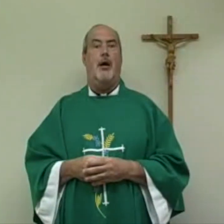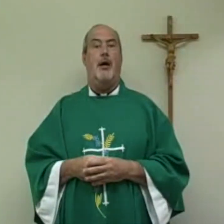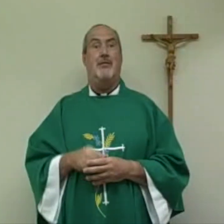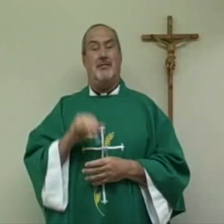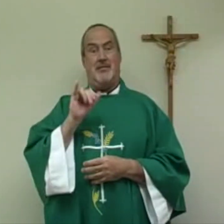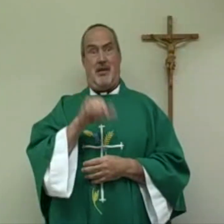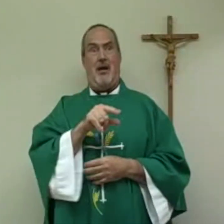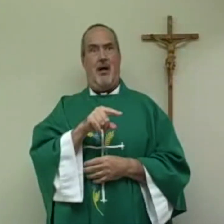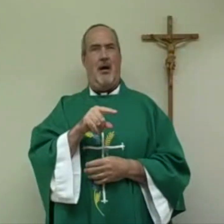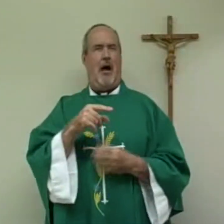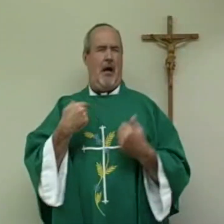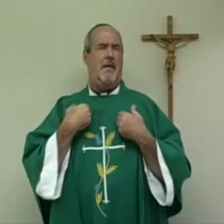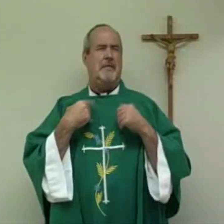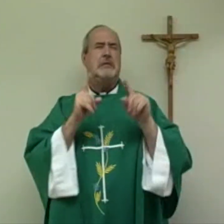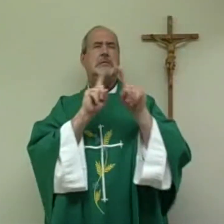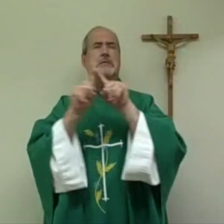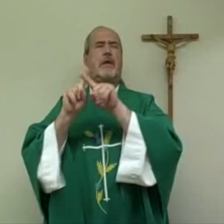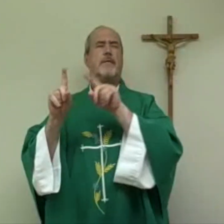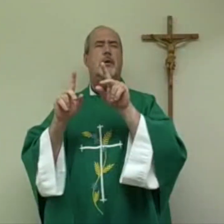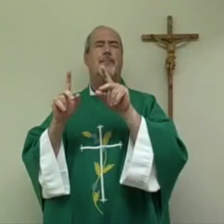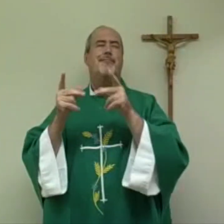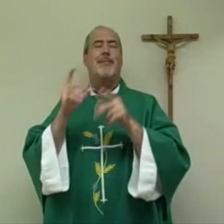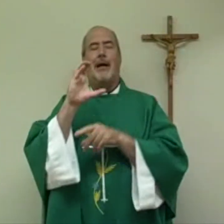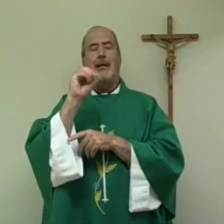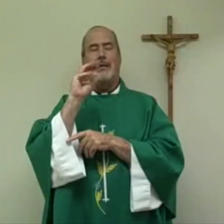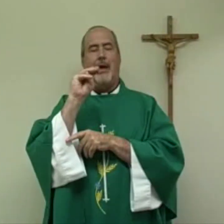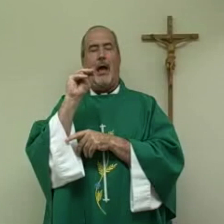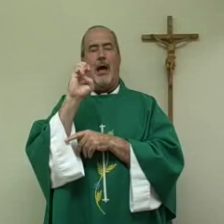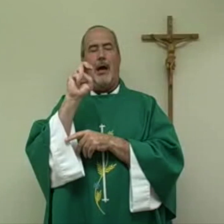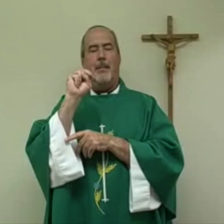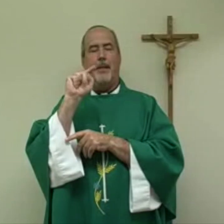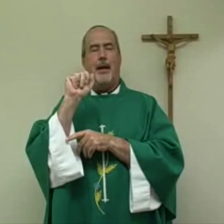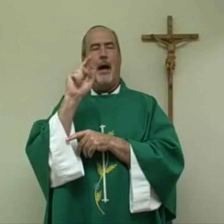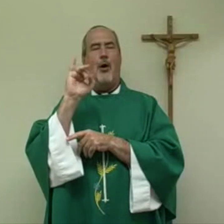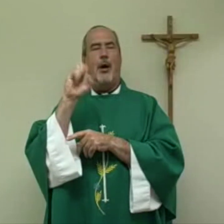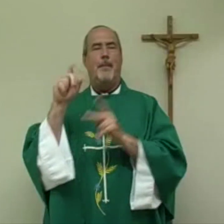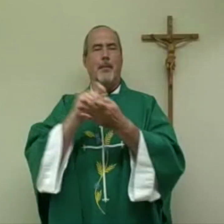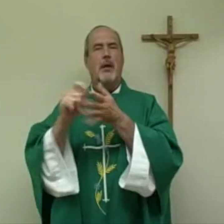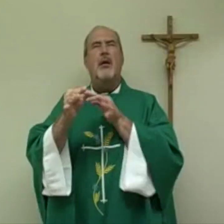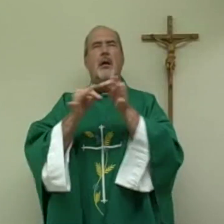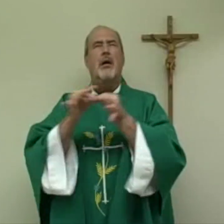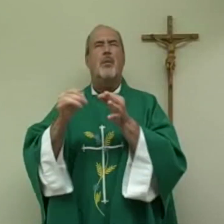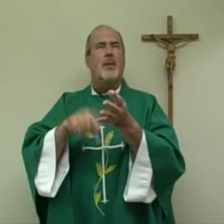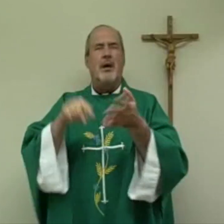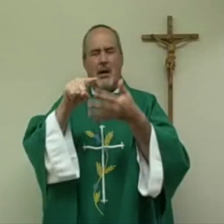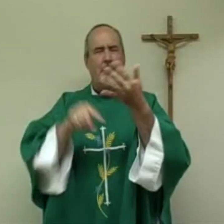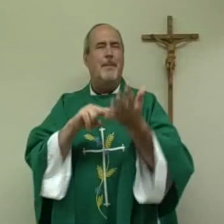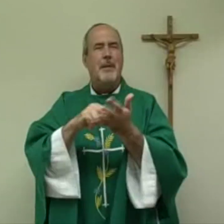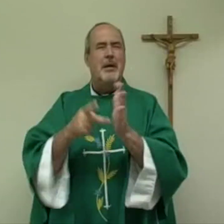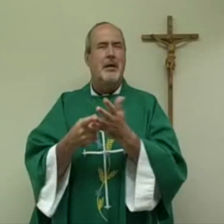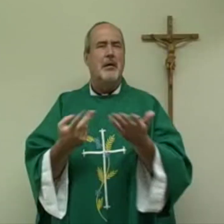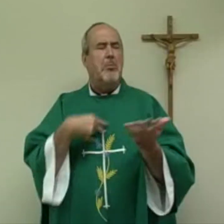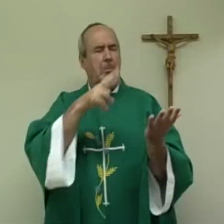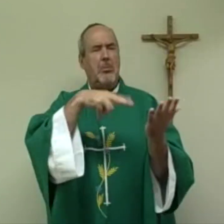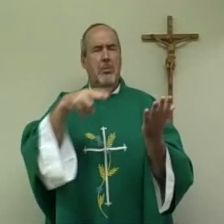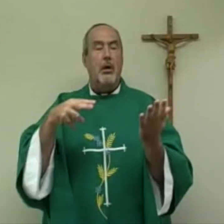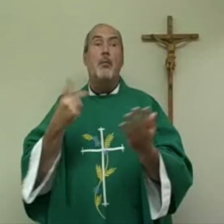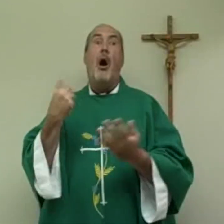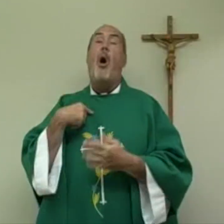off. Well, those have many different commentaries on them in terms